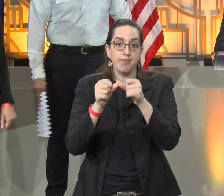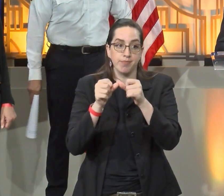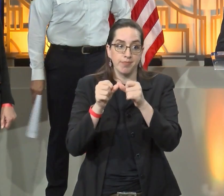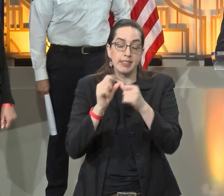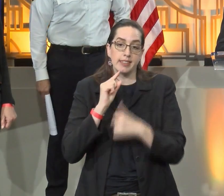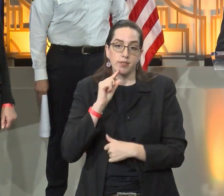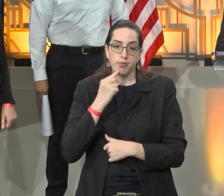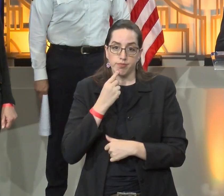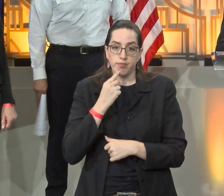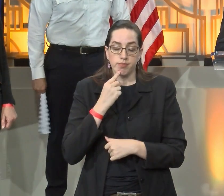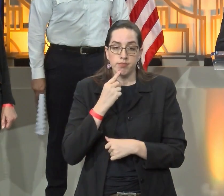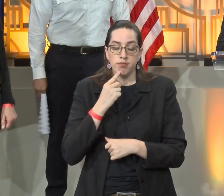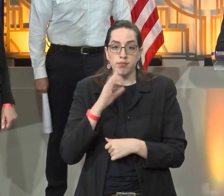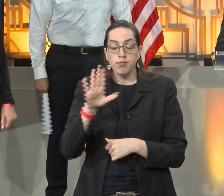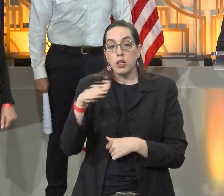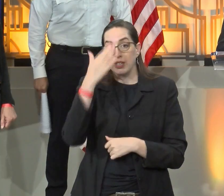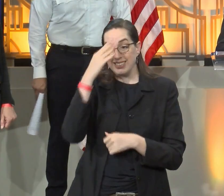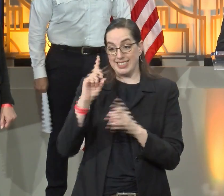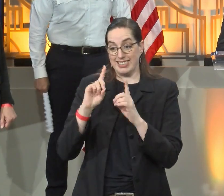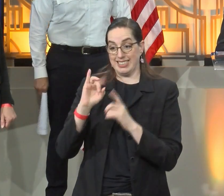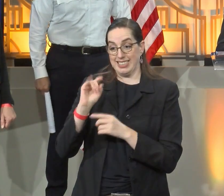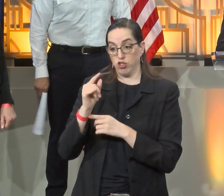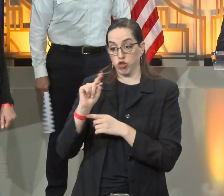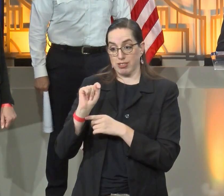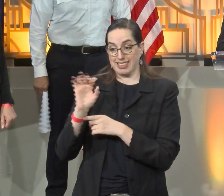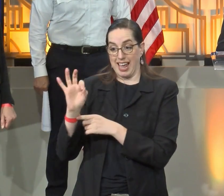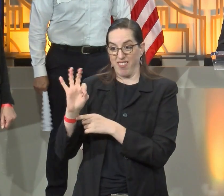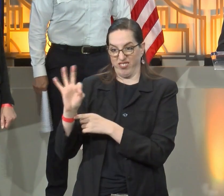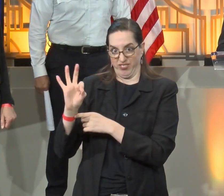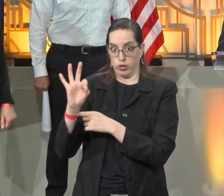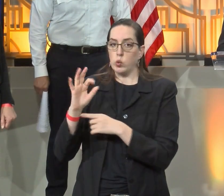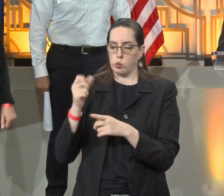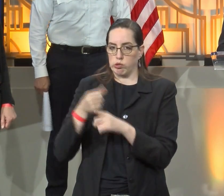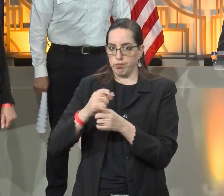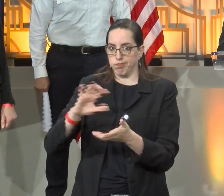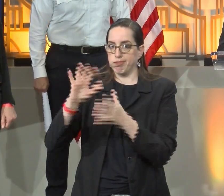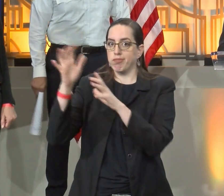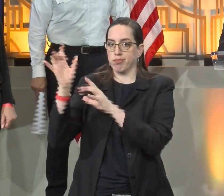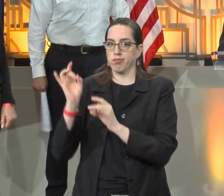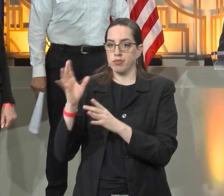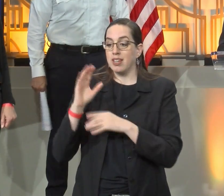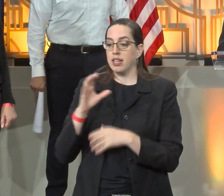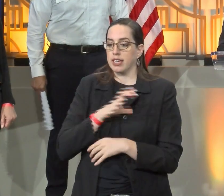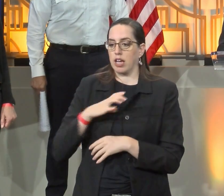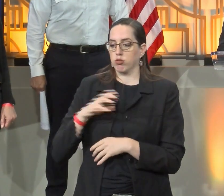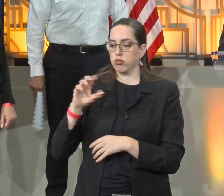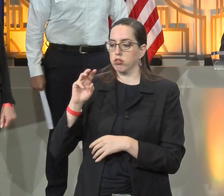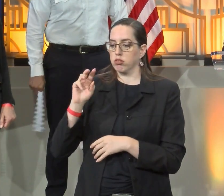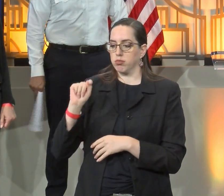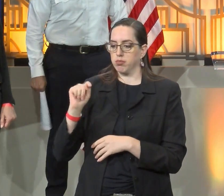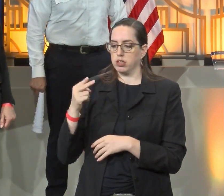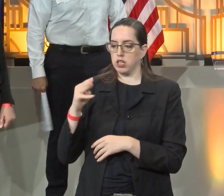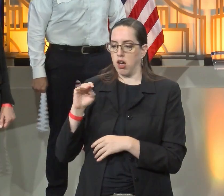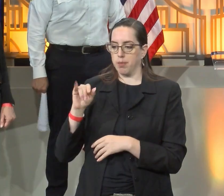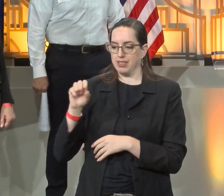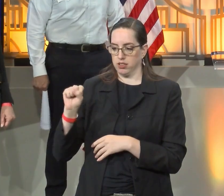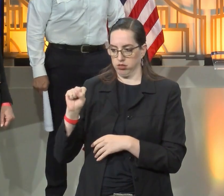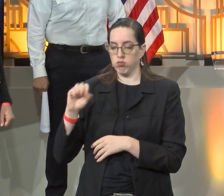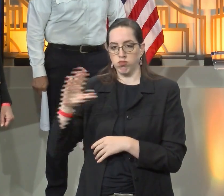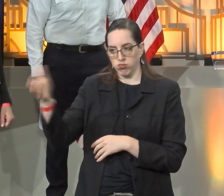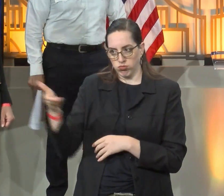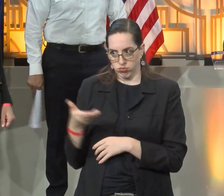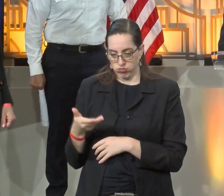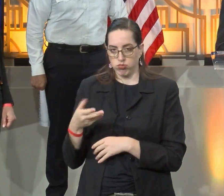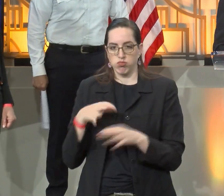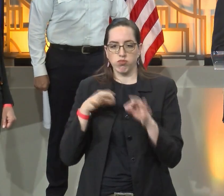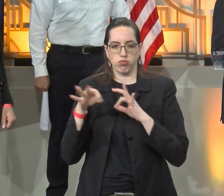very seriously. I know District F has been impacted as well, and that's represented by Councilmember Tiffany Thomas. And so let me ask her to come